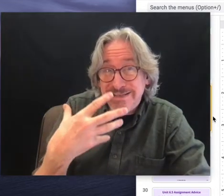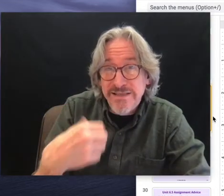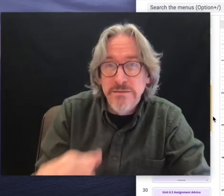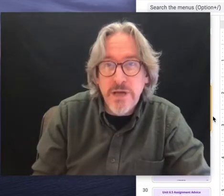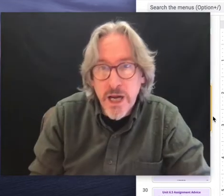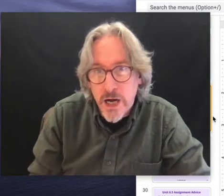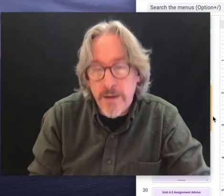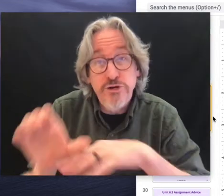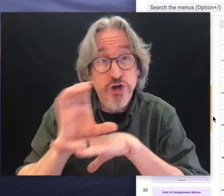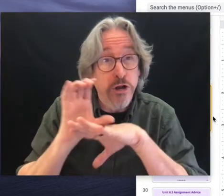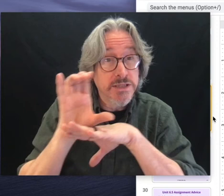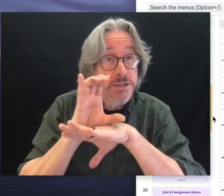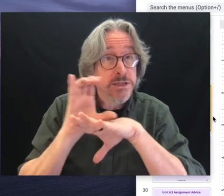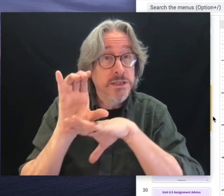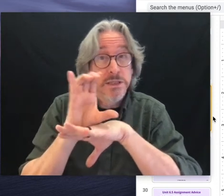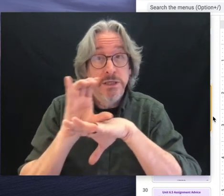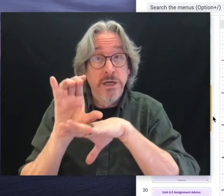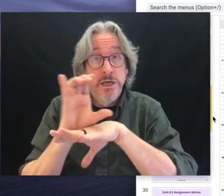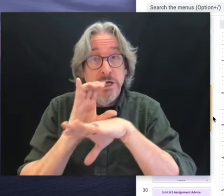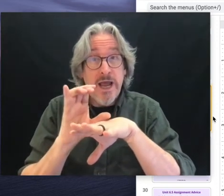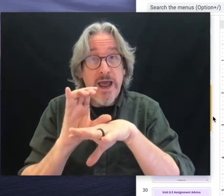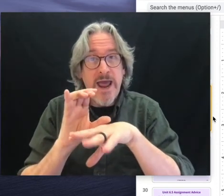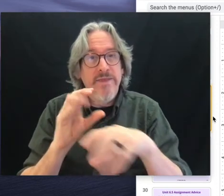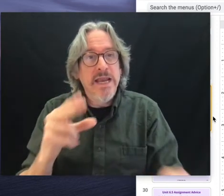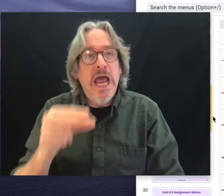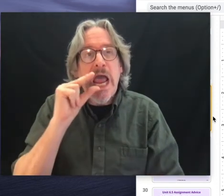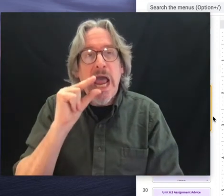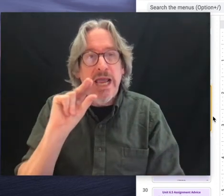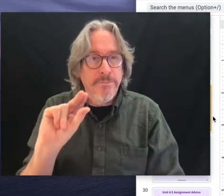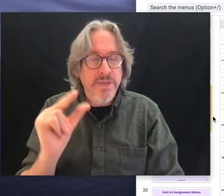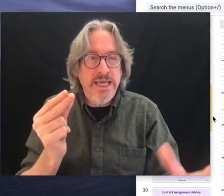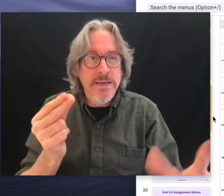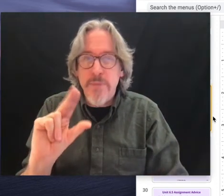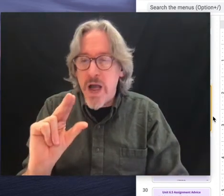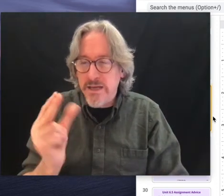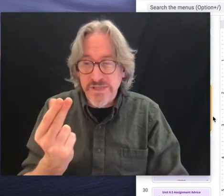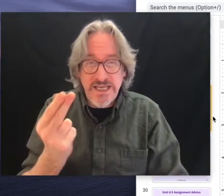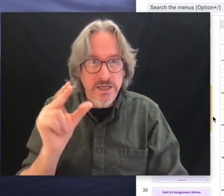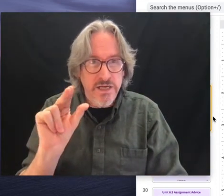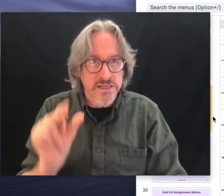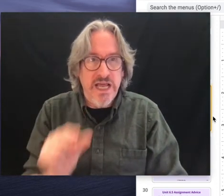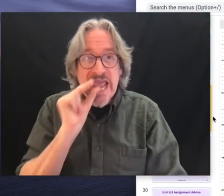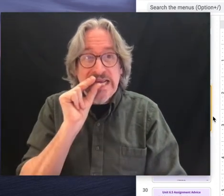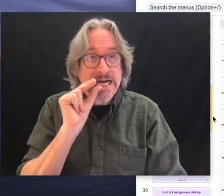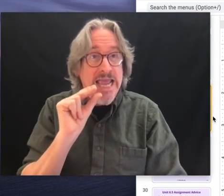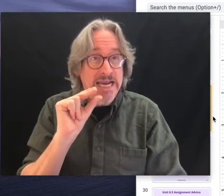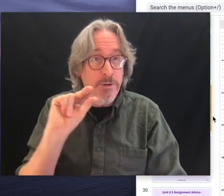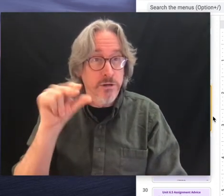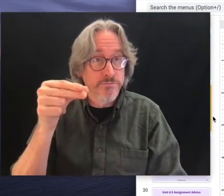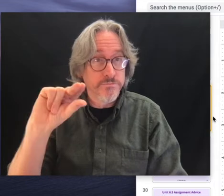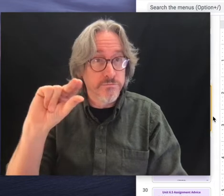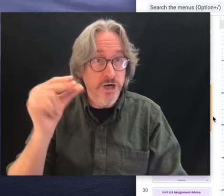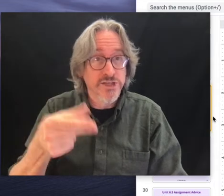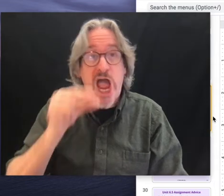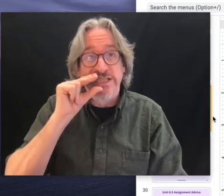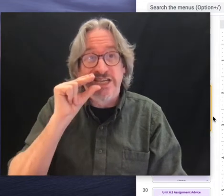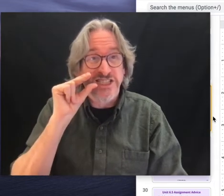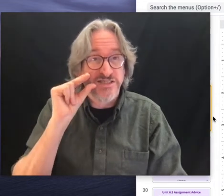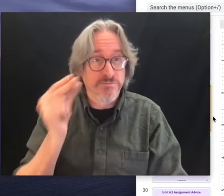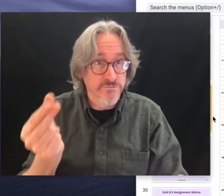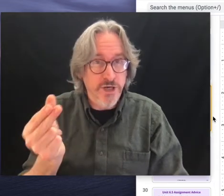fast eats, chocolate, and then he does like eating a candy bar, right?